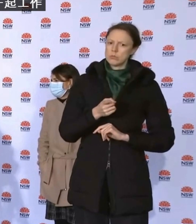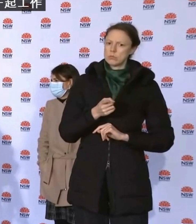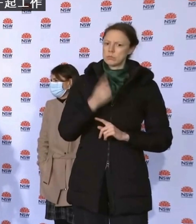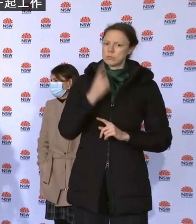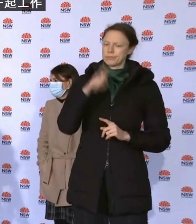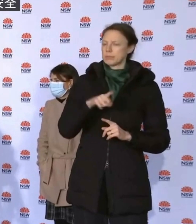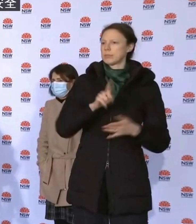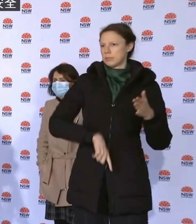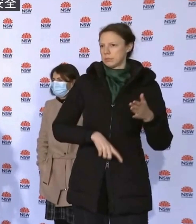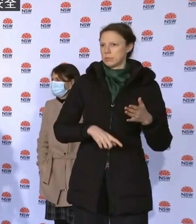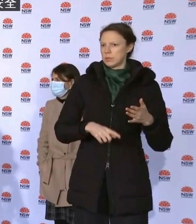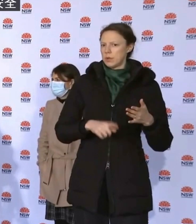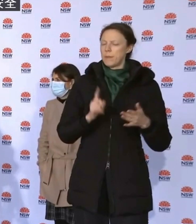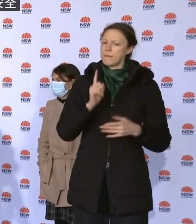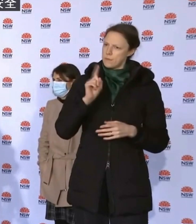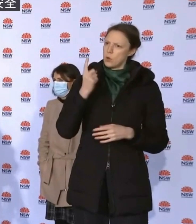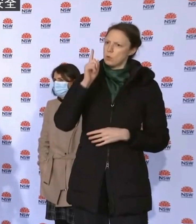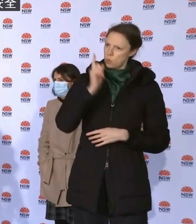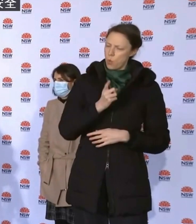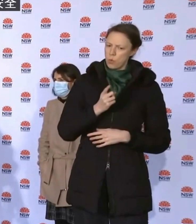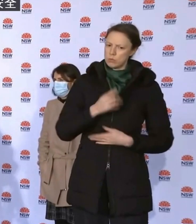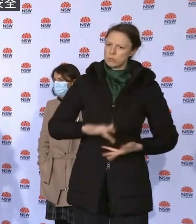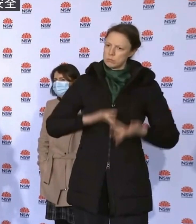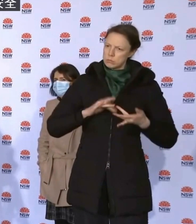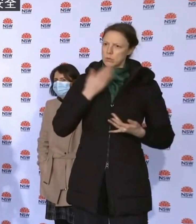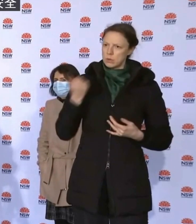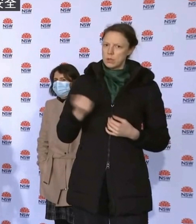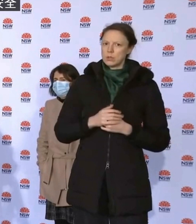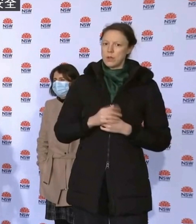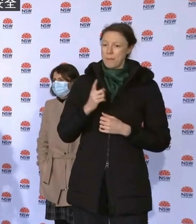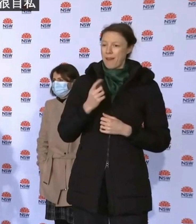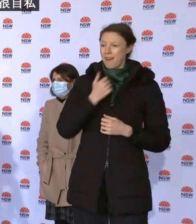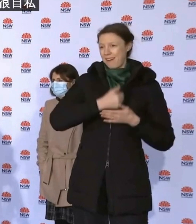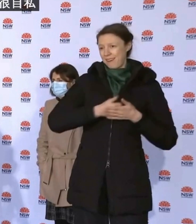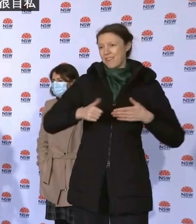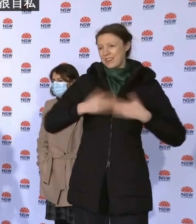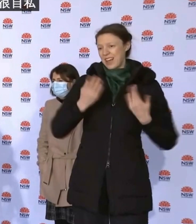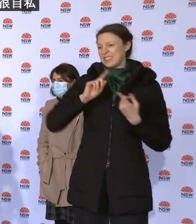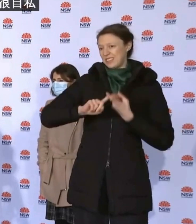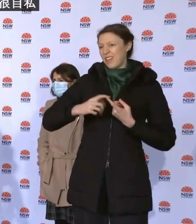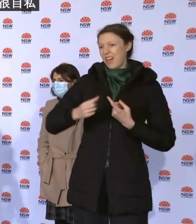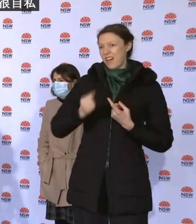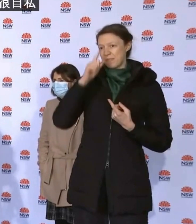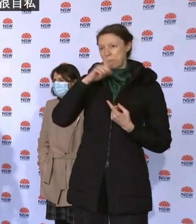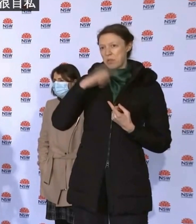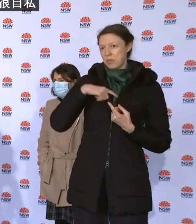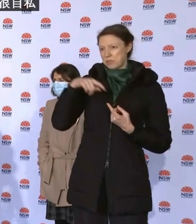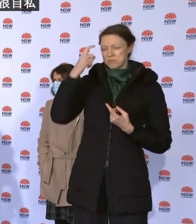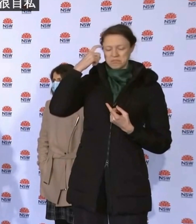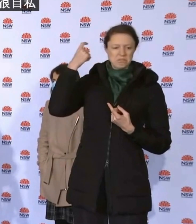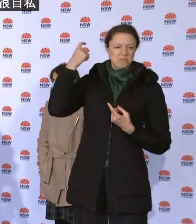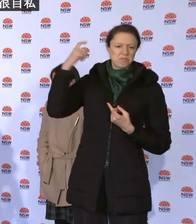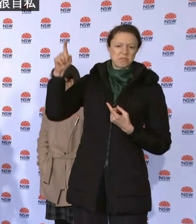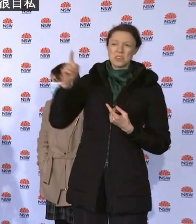safety, around their own safety, that every single day we find people that clearly want to step outside the orders for